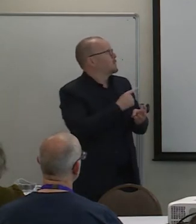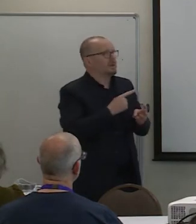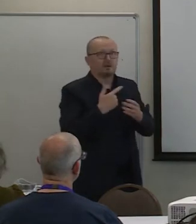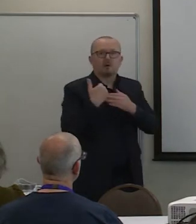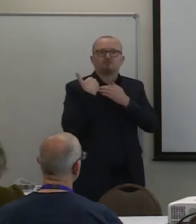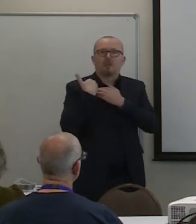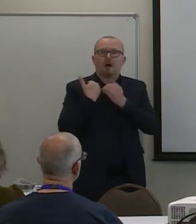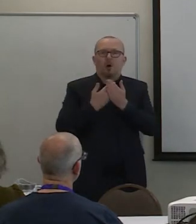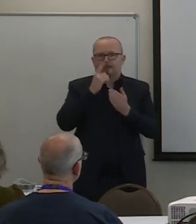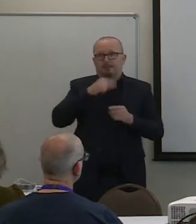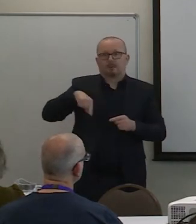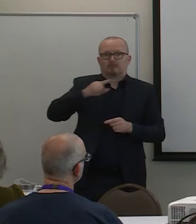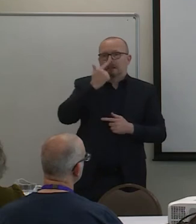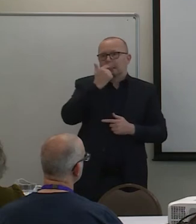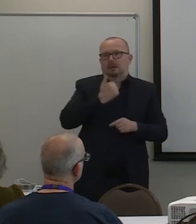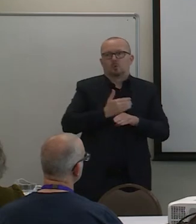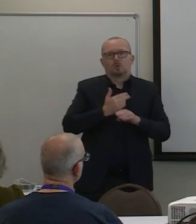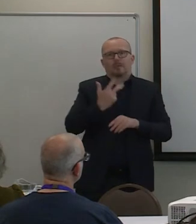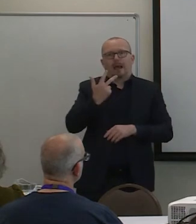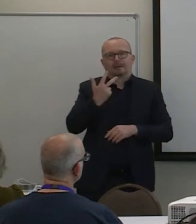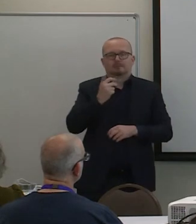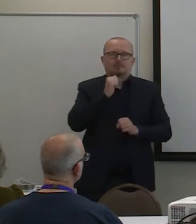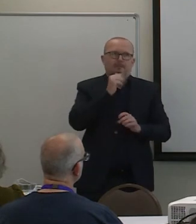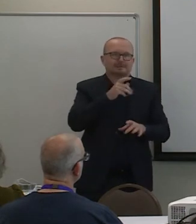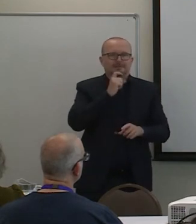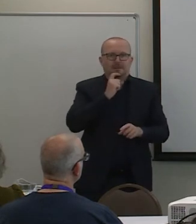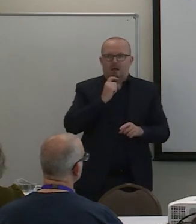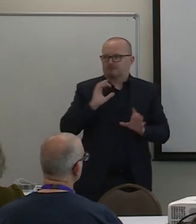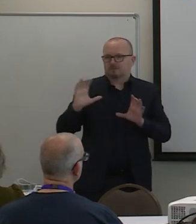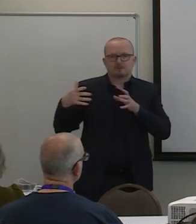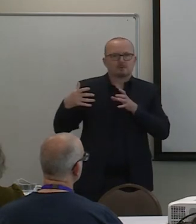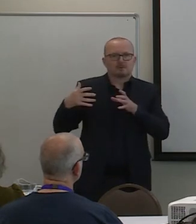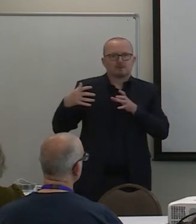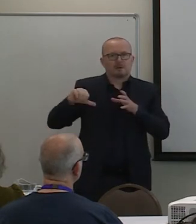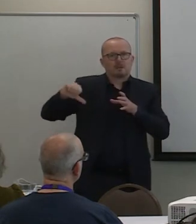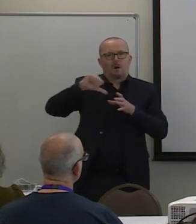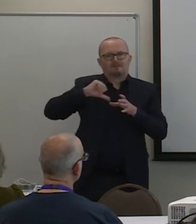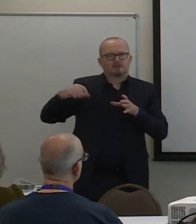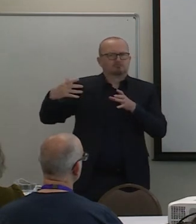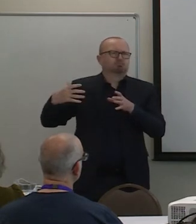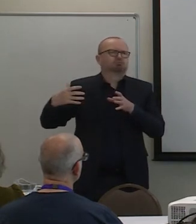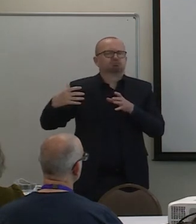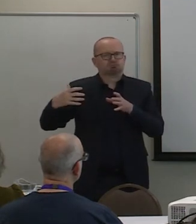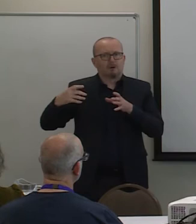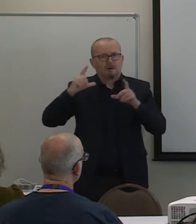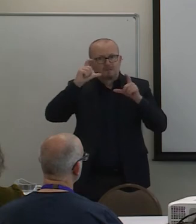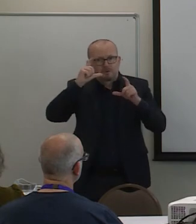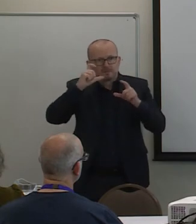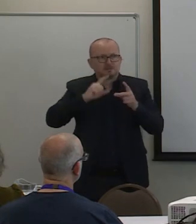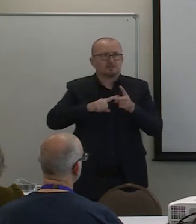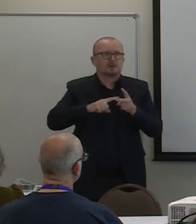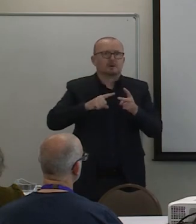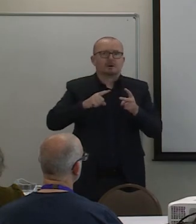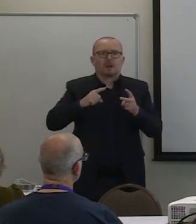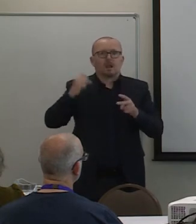of working with 8 of the most amazing staff over the last 5 years. Photographers, our rights specialist, who's gone on